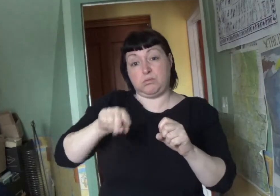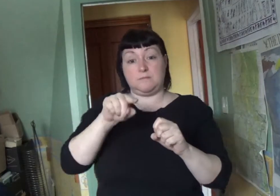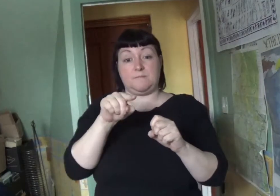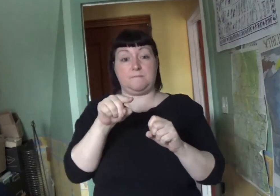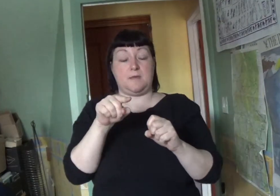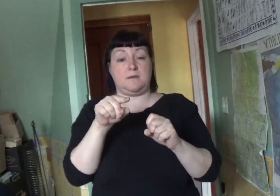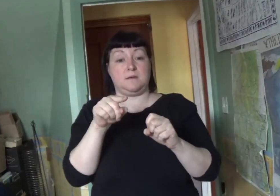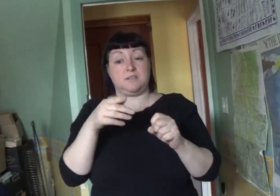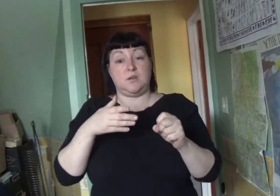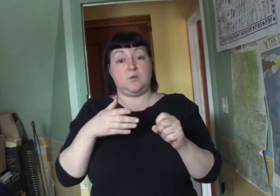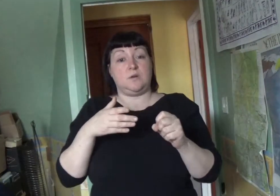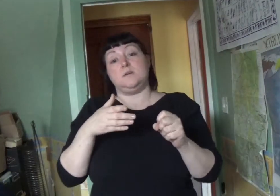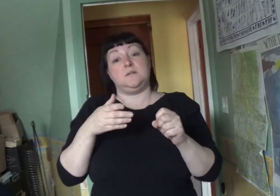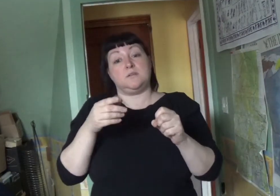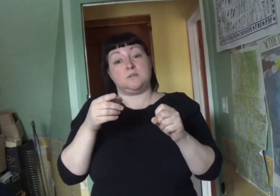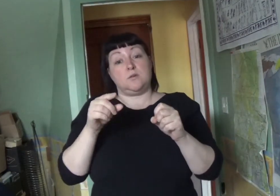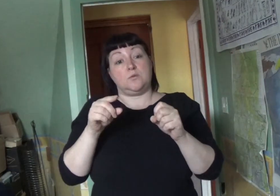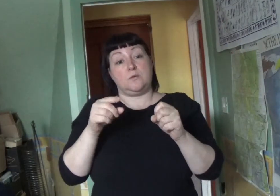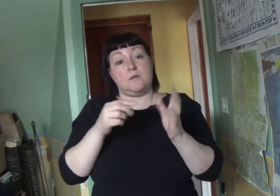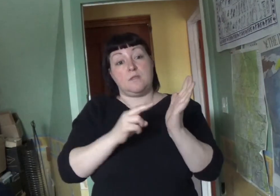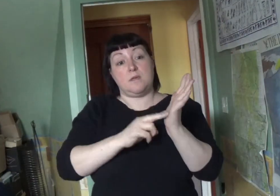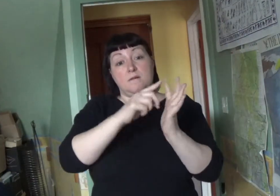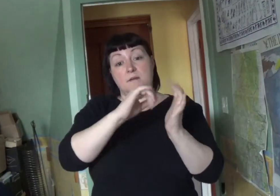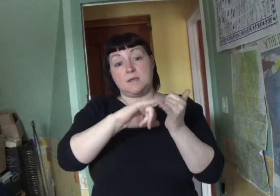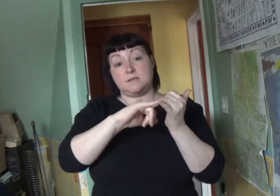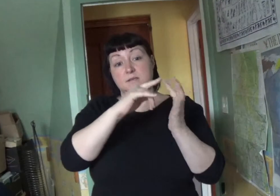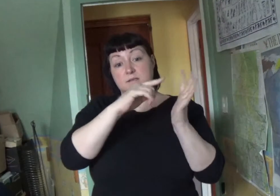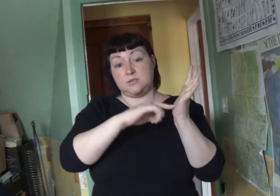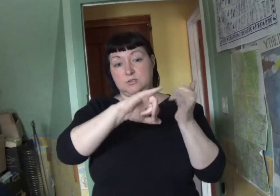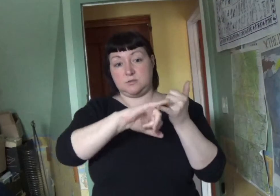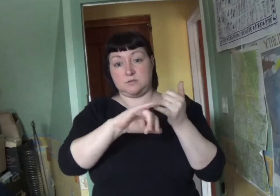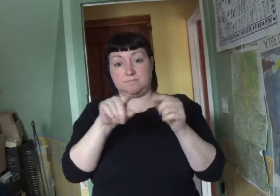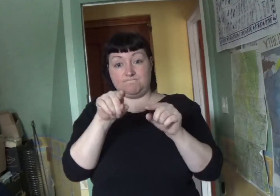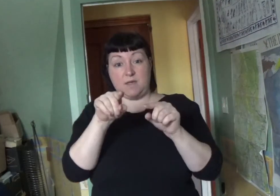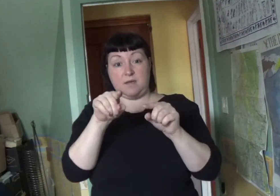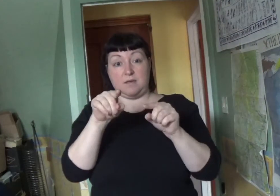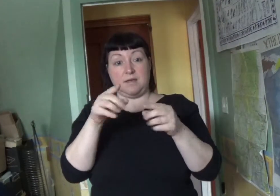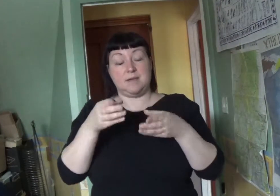literally the blood vessels that go to and serve the heart. So these are the ones that serve